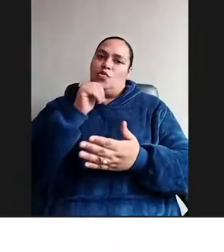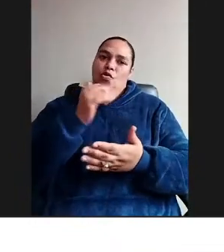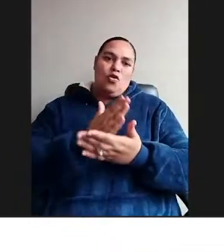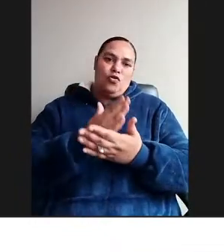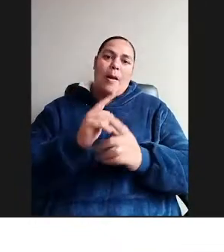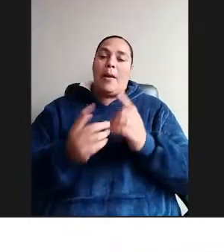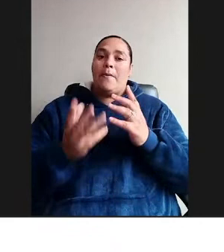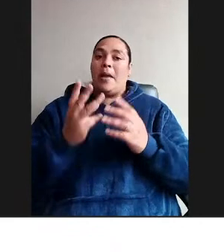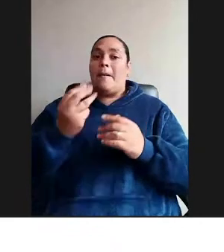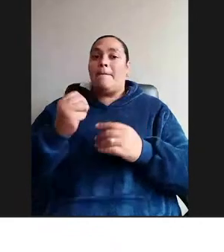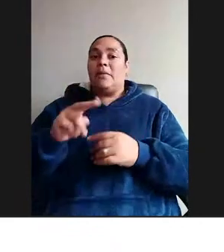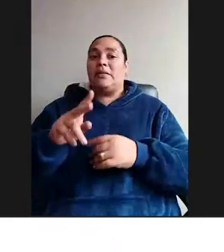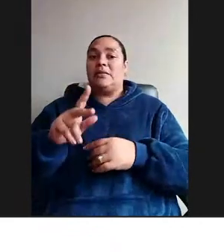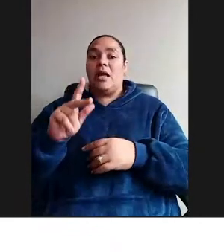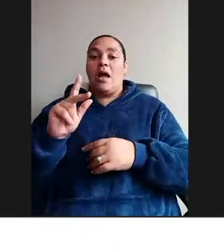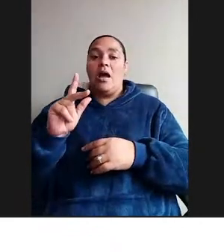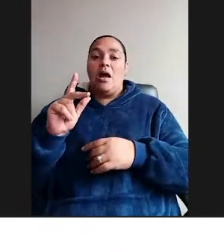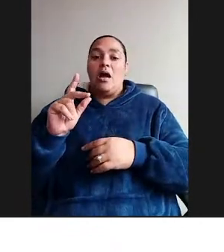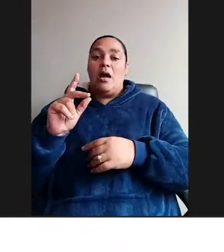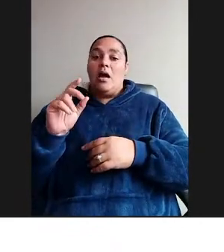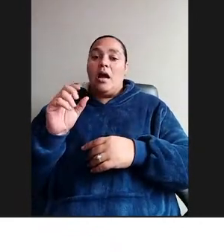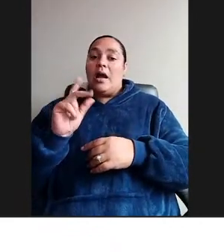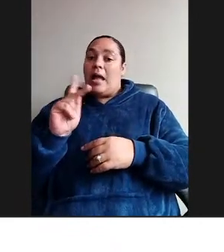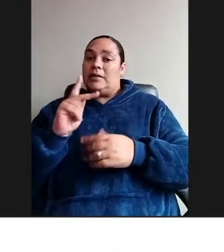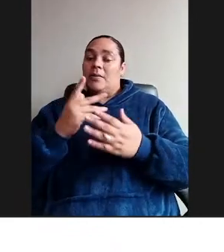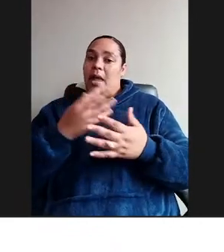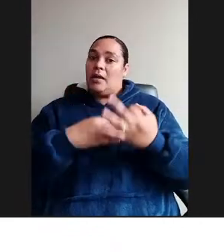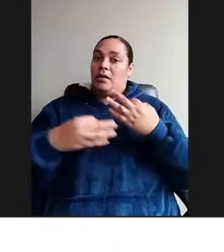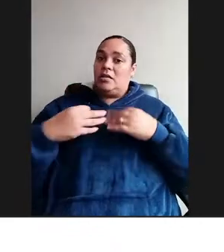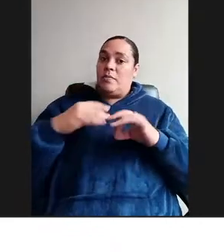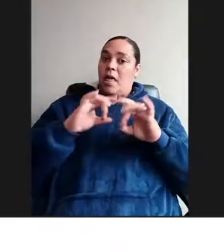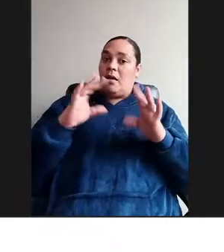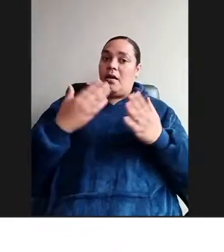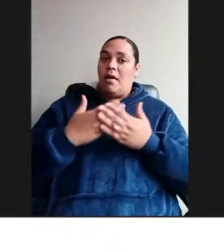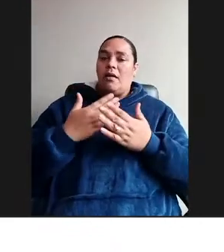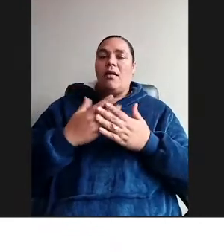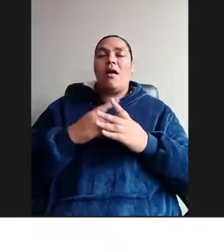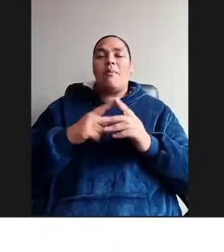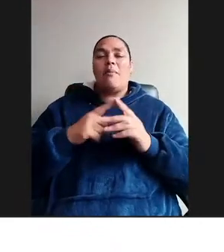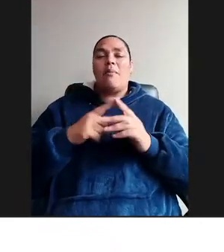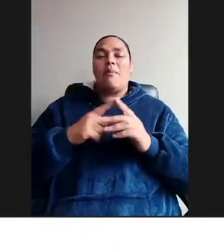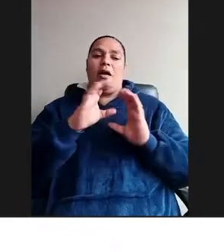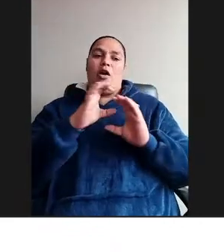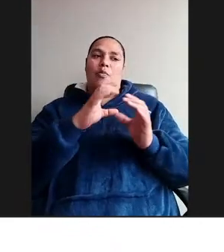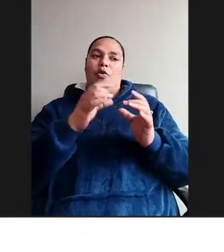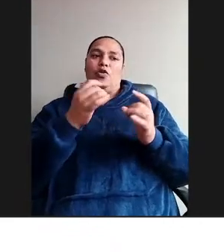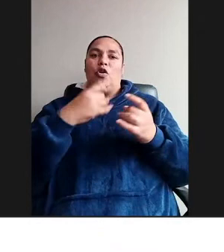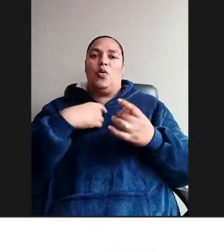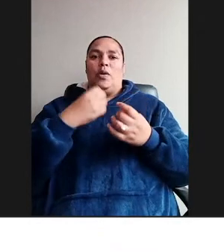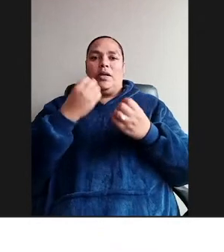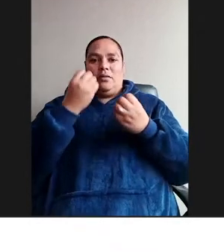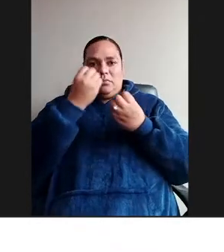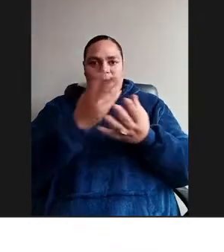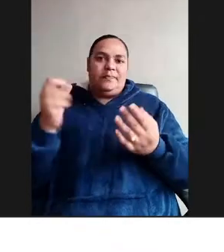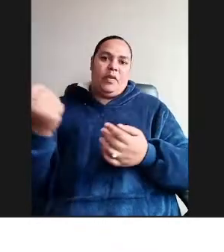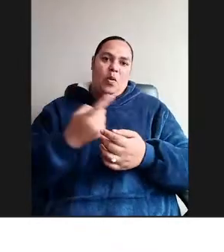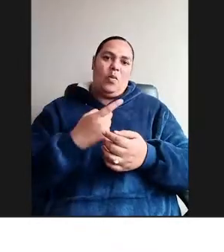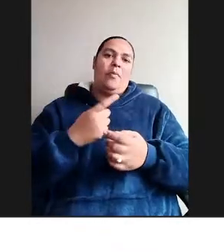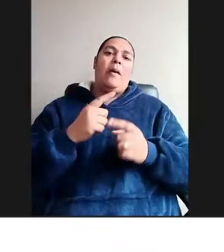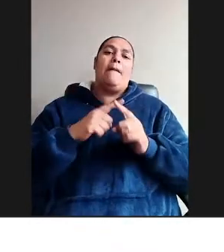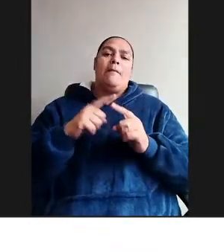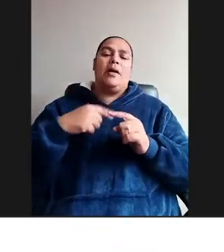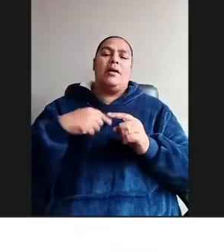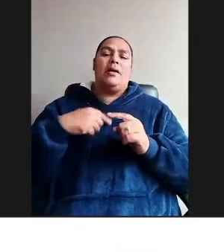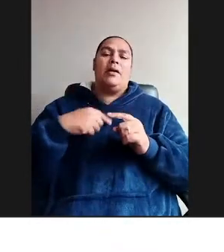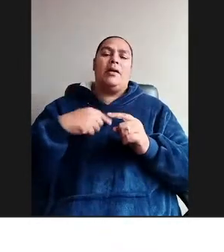share a lot more detail in terms of that, but that was the communication that we had sent through. I know that the Members